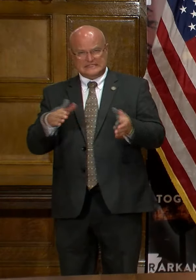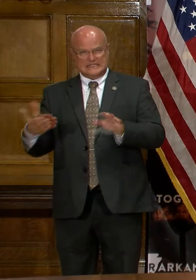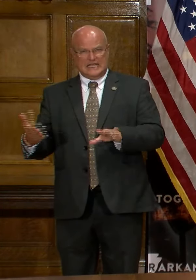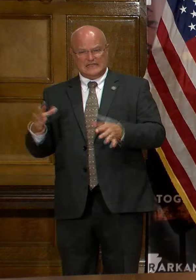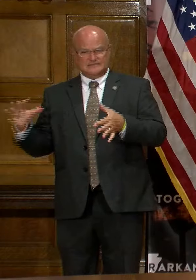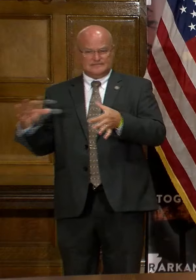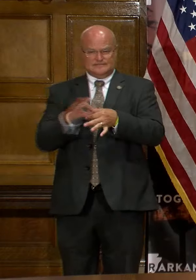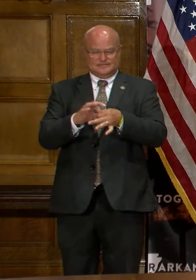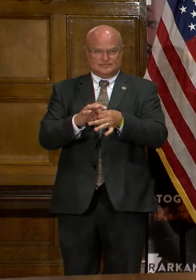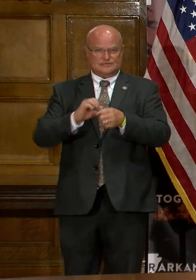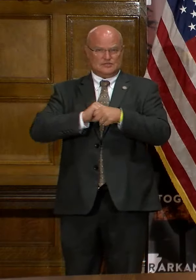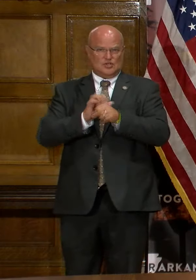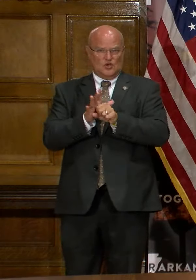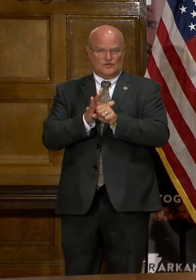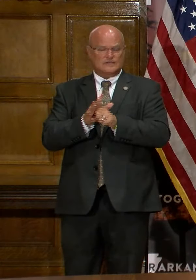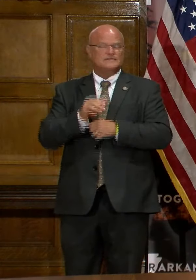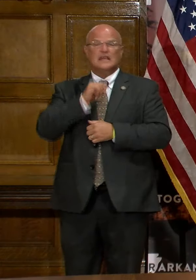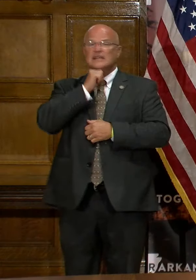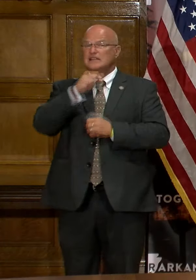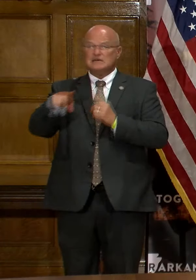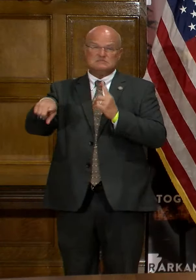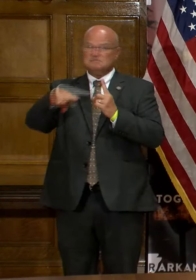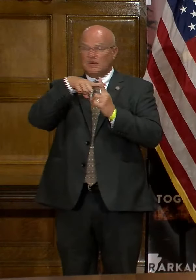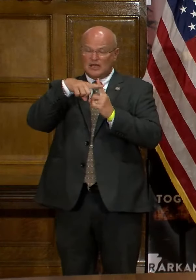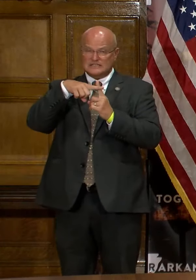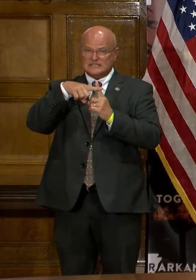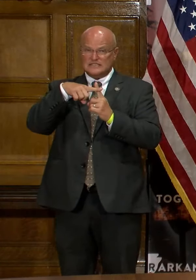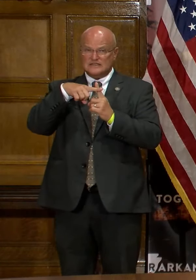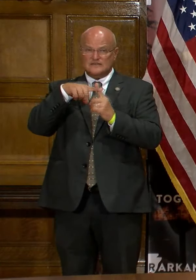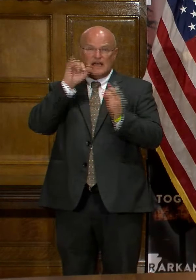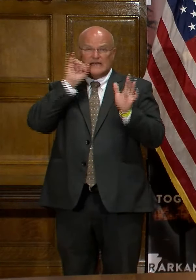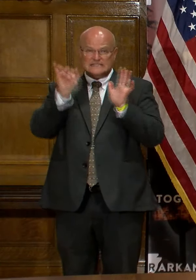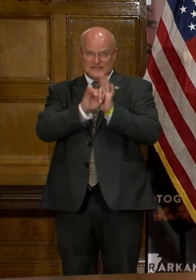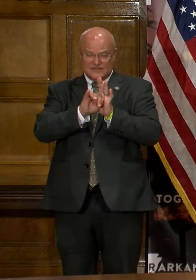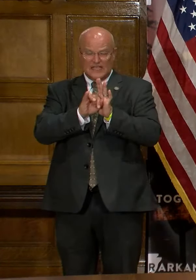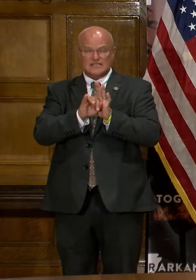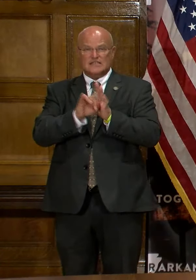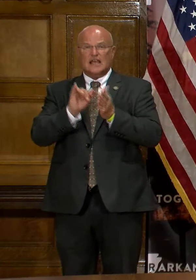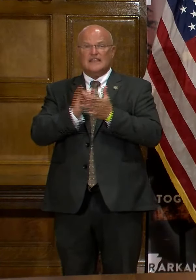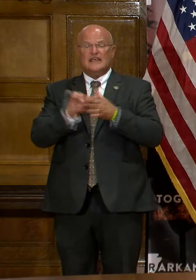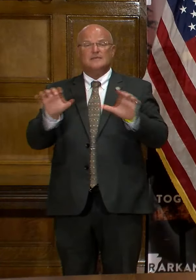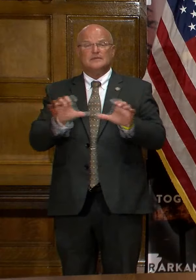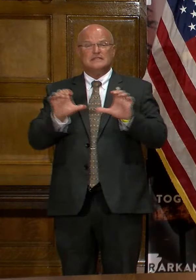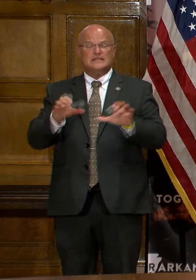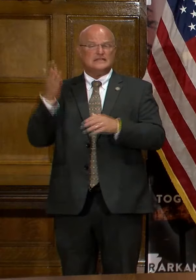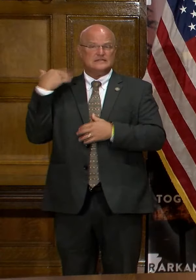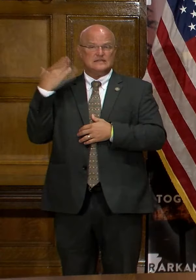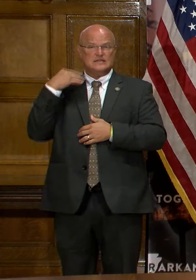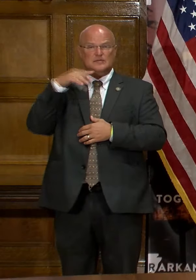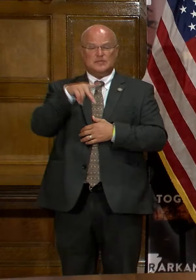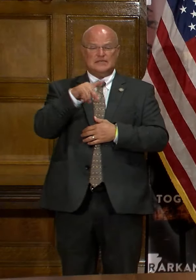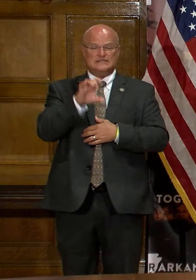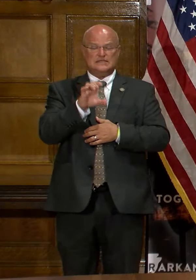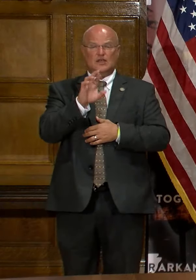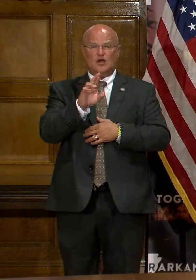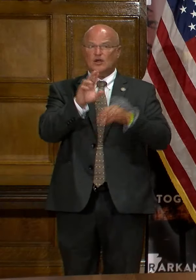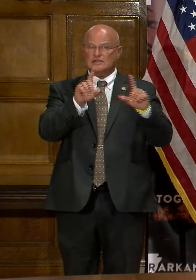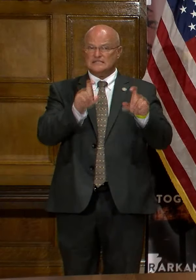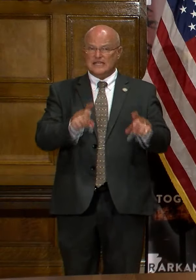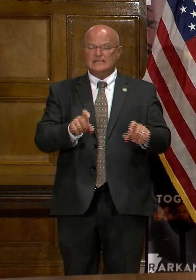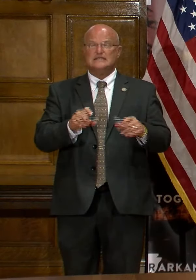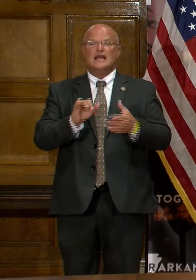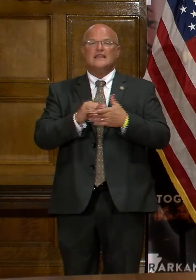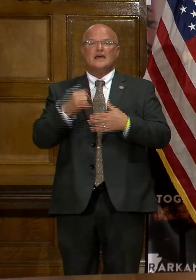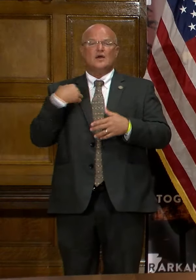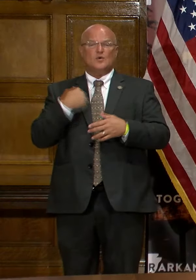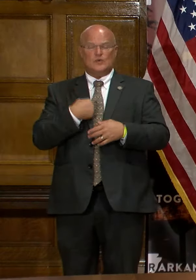deaths that will be characterized, not the positive identification that have been done through the PCR test and